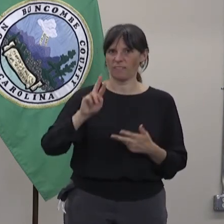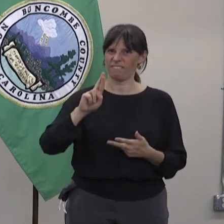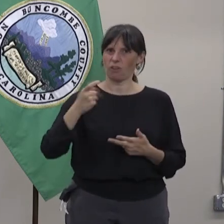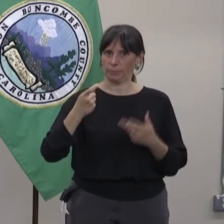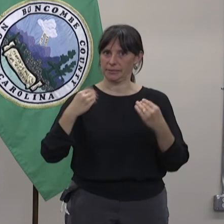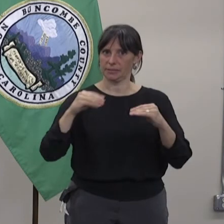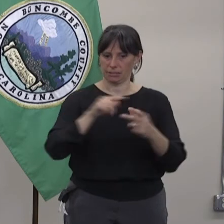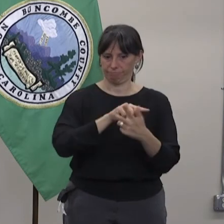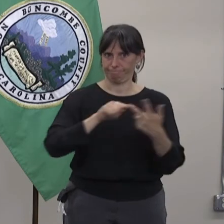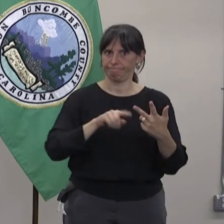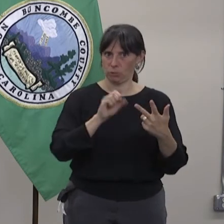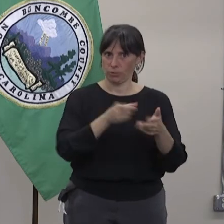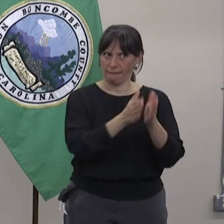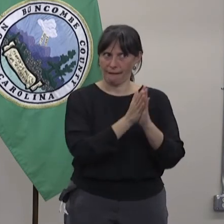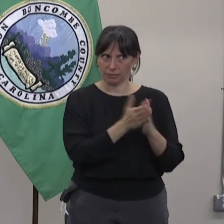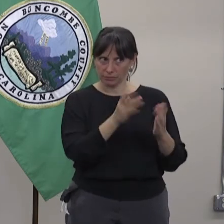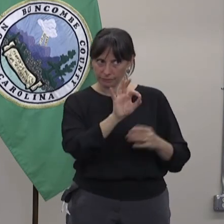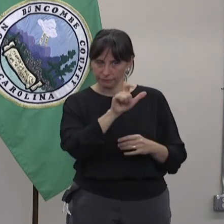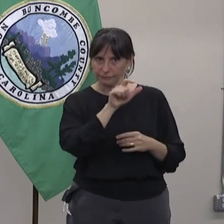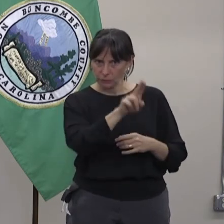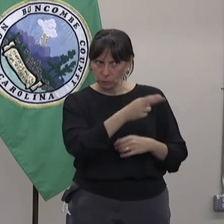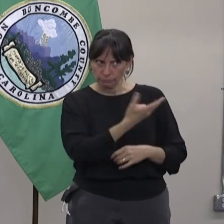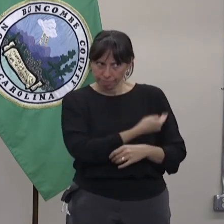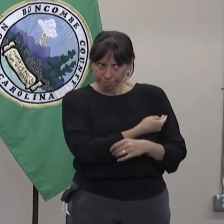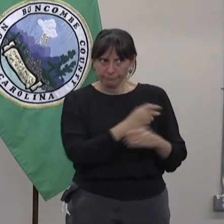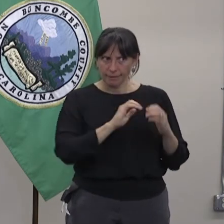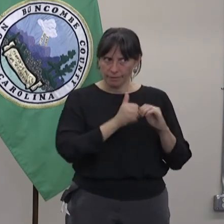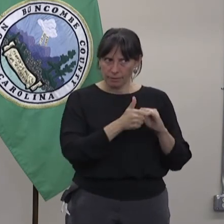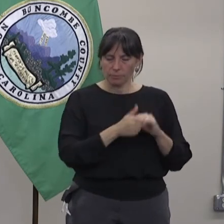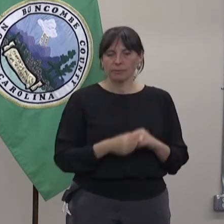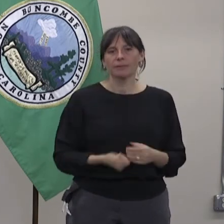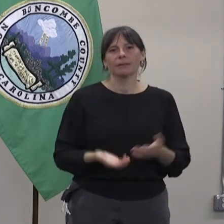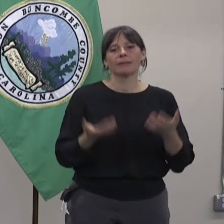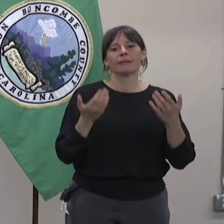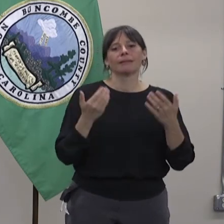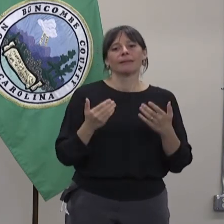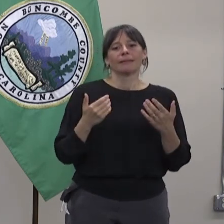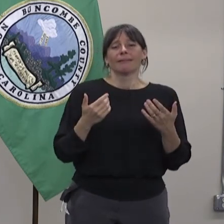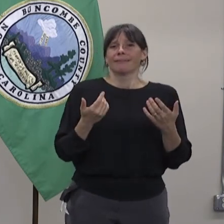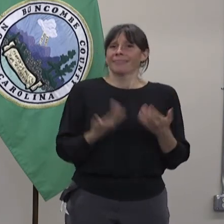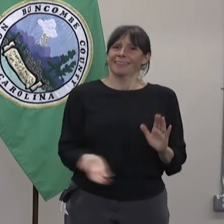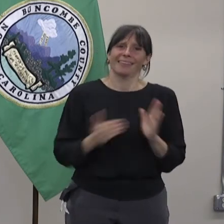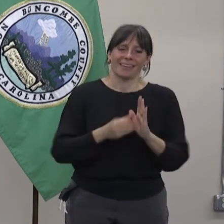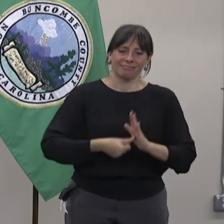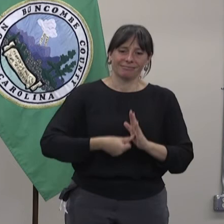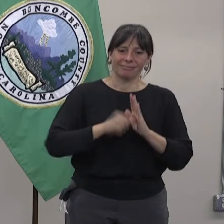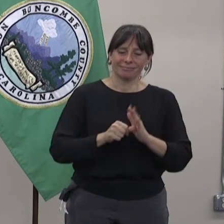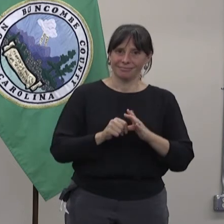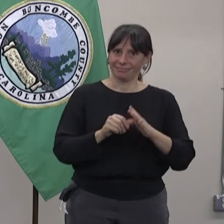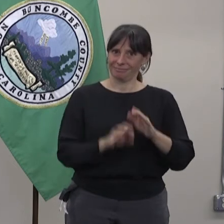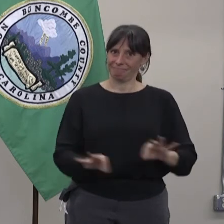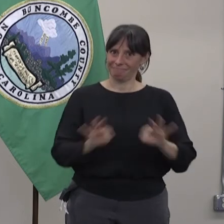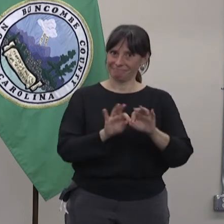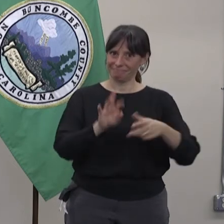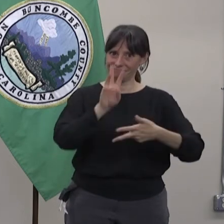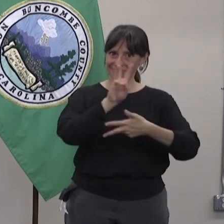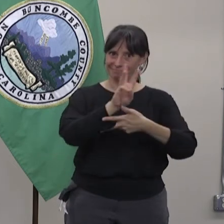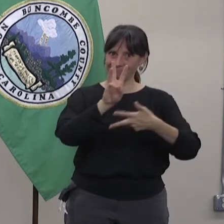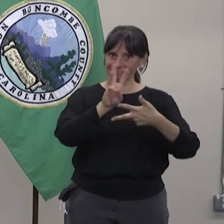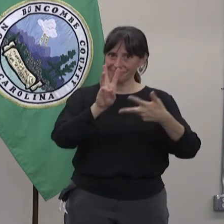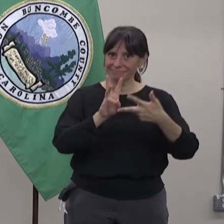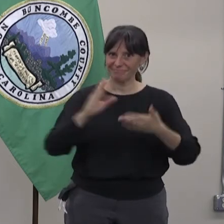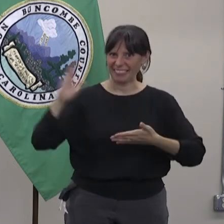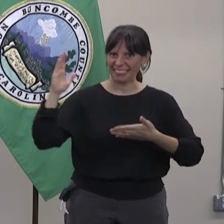And I can't end today without reminding everyone again of the importance of the 3 W's and limiting your interactions.